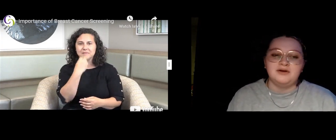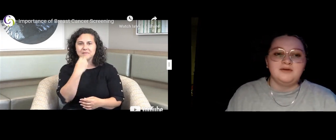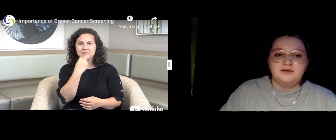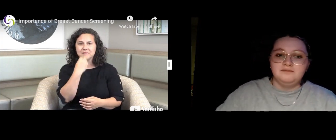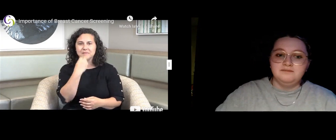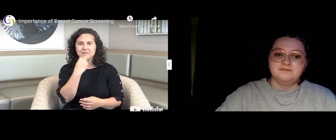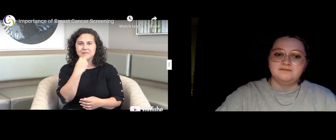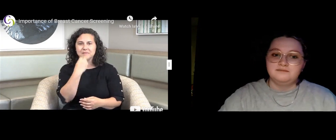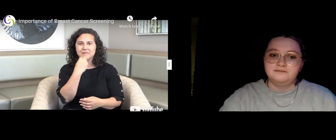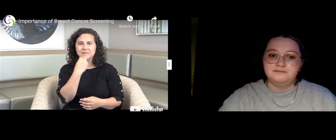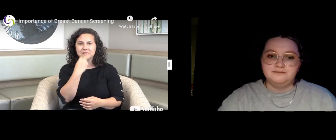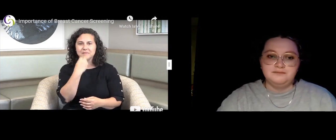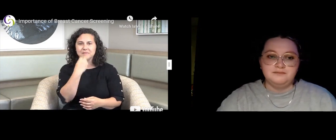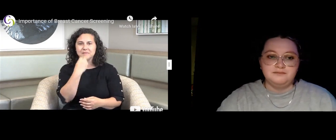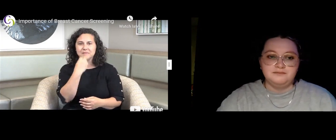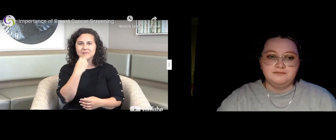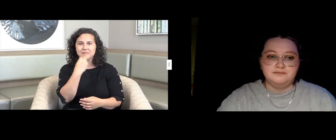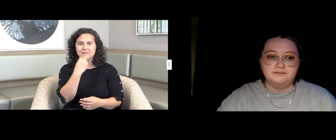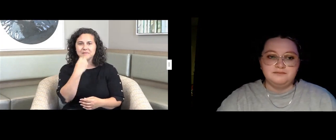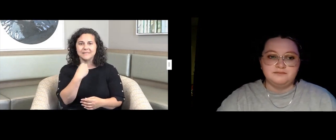and mood.